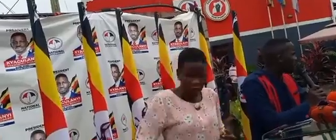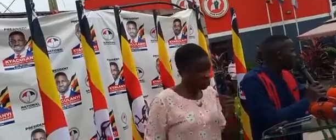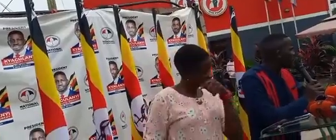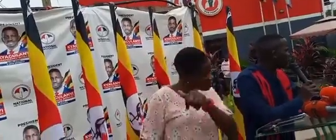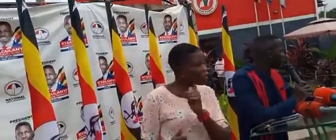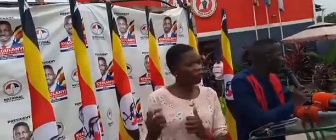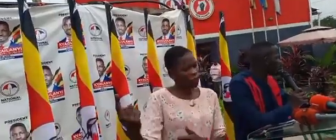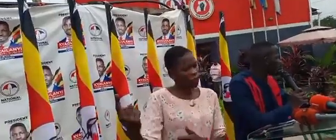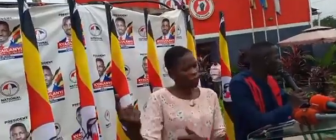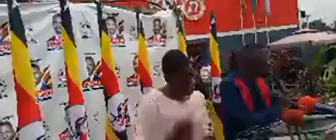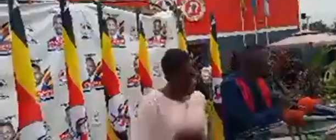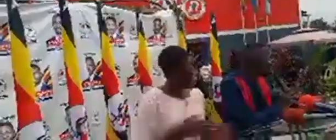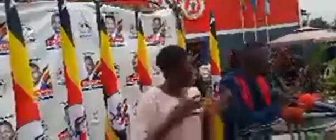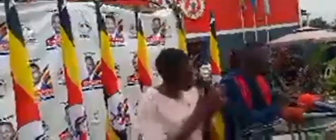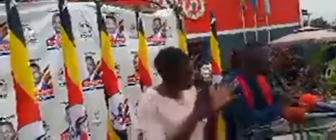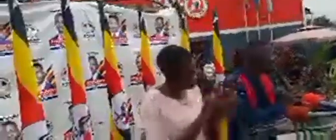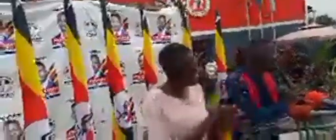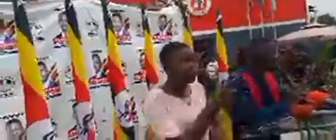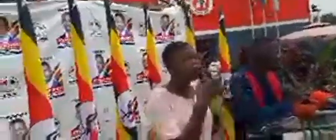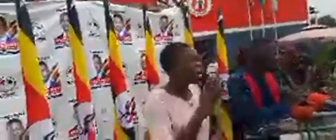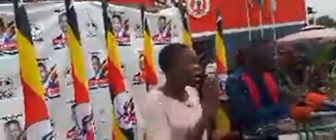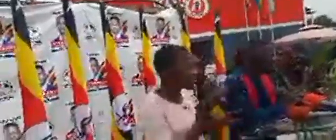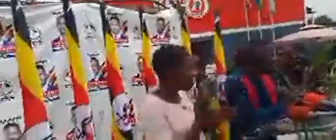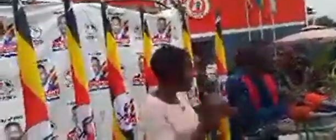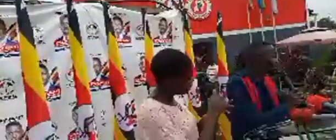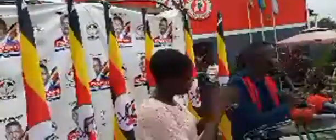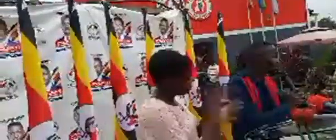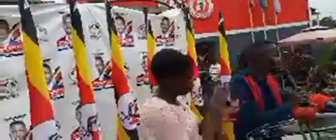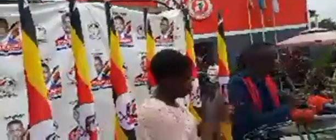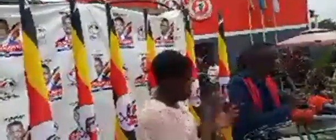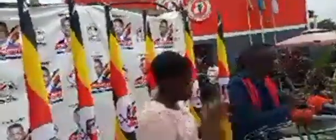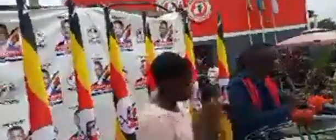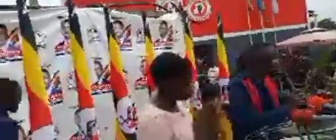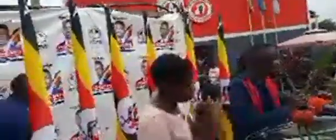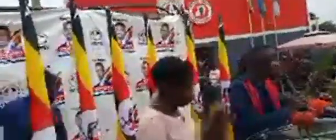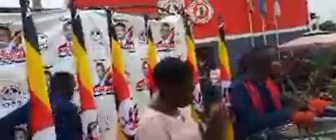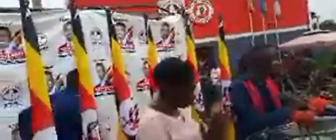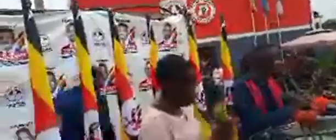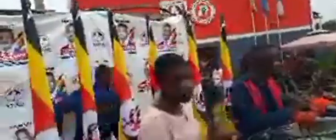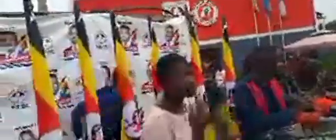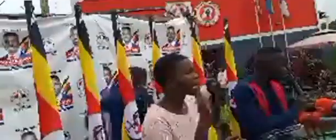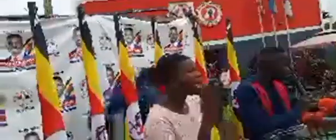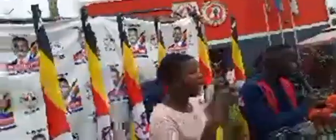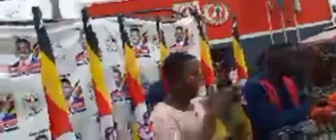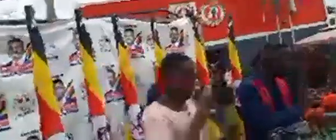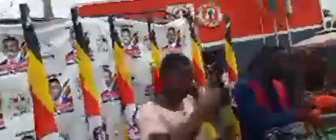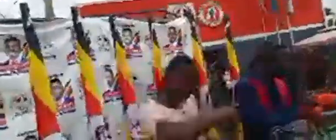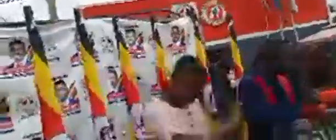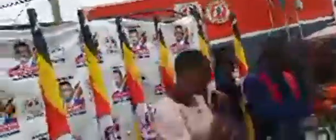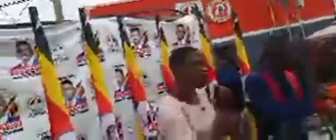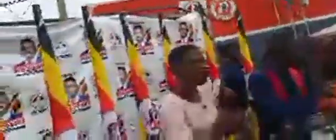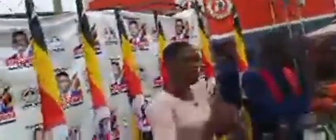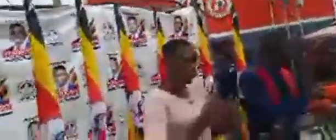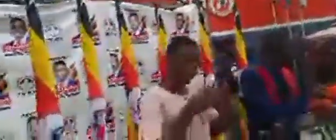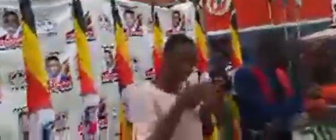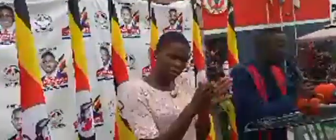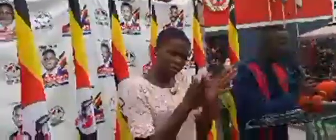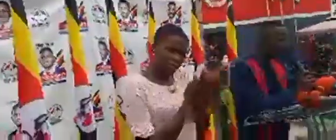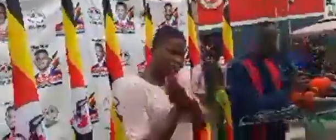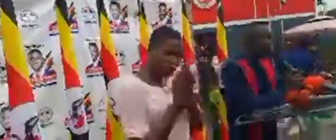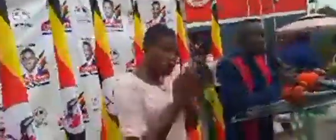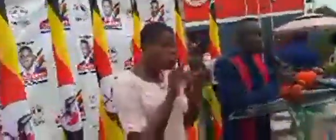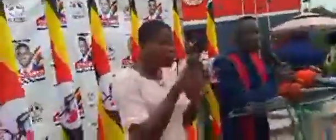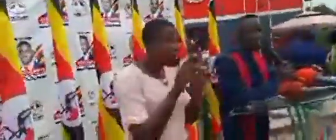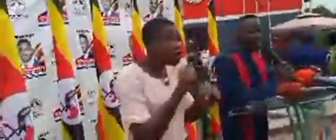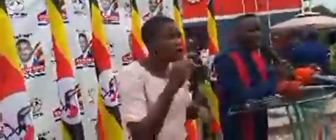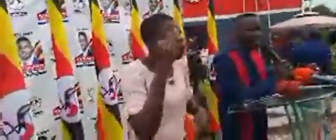and I had some of you say, no, let him stop. No. It's important that the story comes out from himself. Then it is